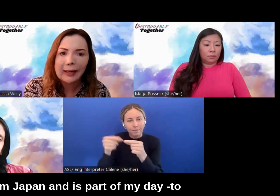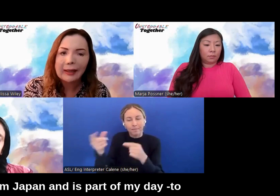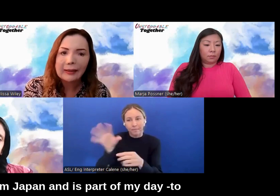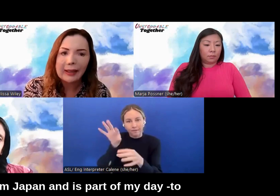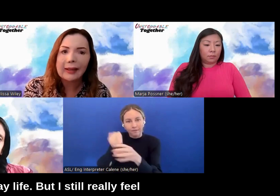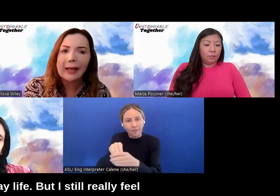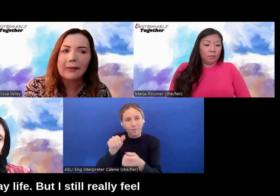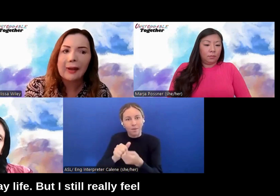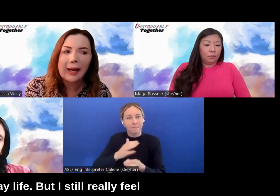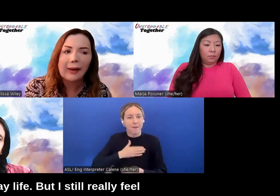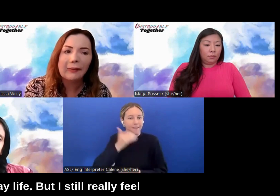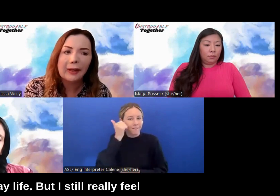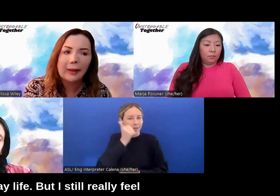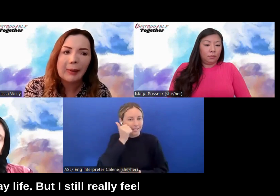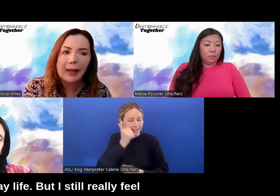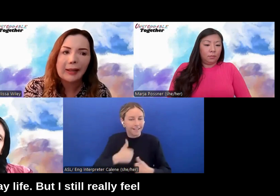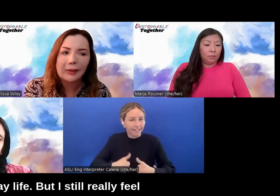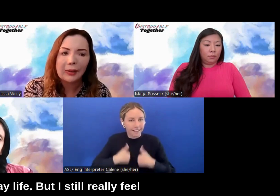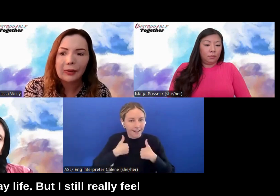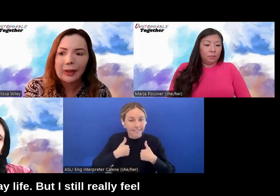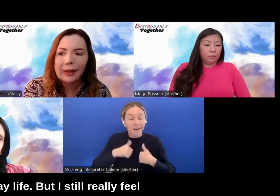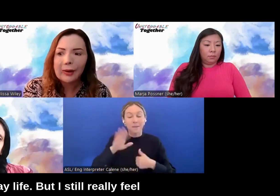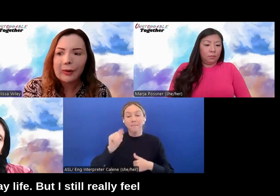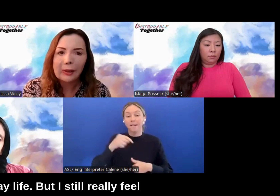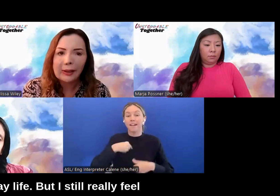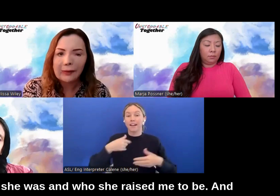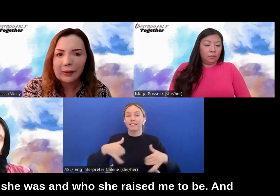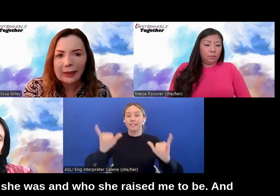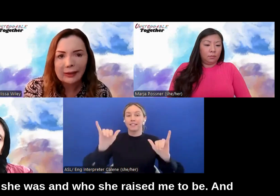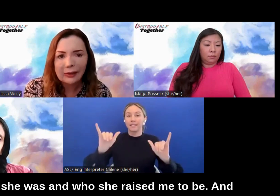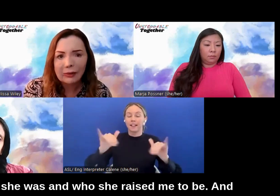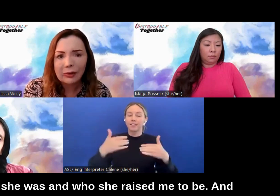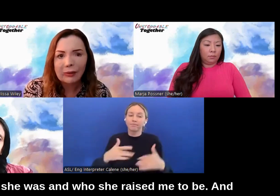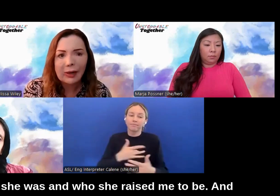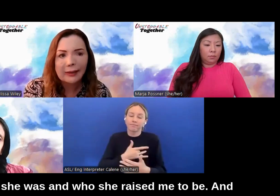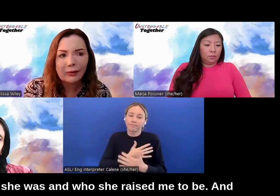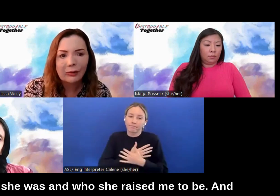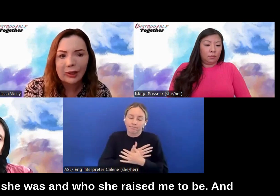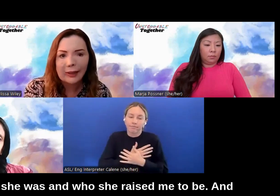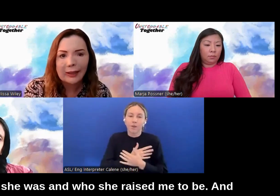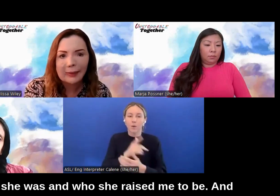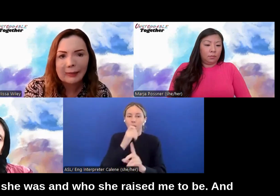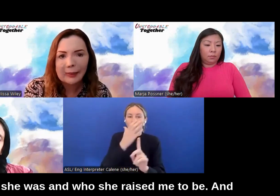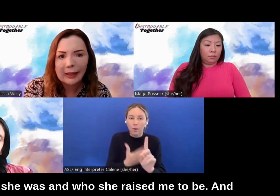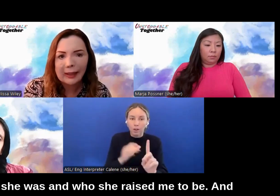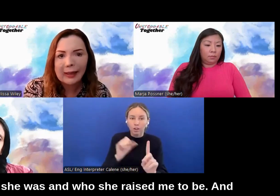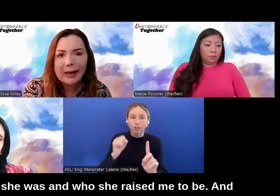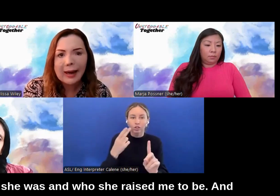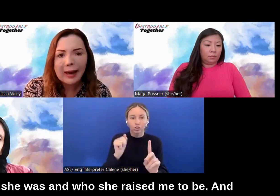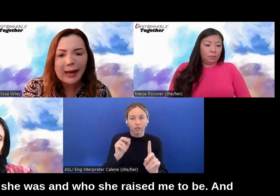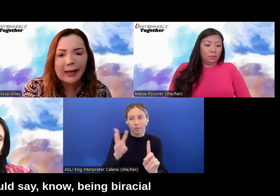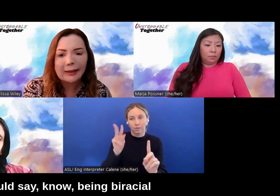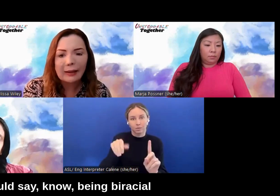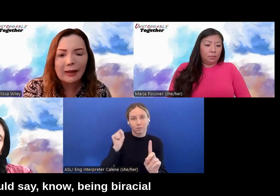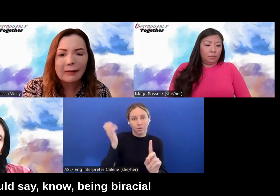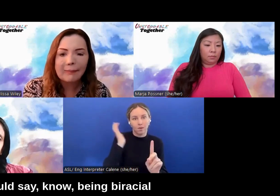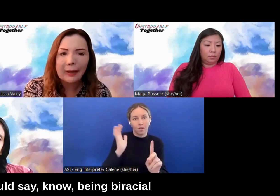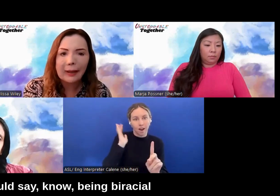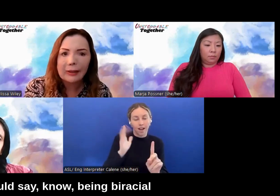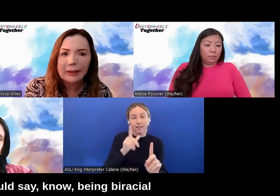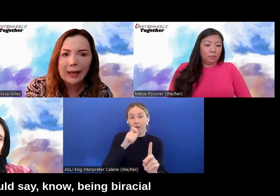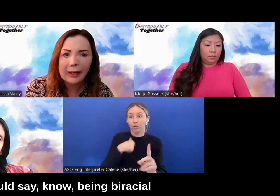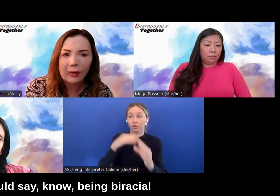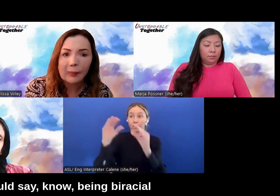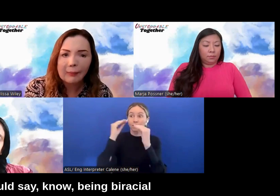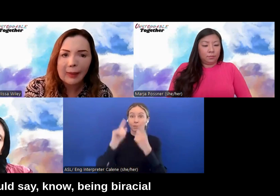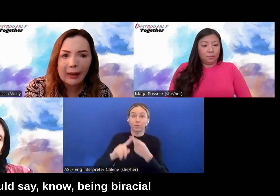my day-to-day life. But I still really feel connected to who she was and who she raised me to be. And I